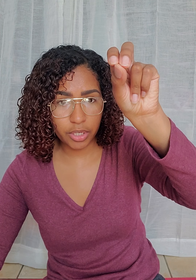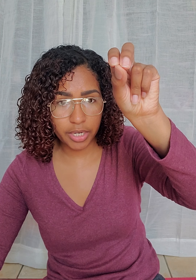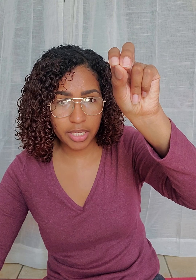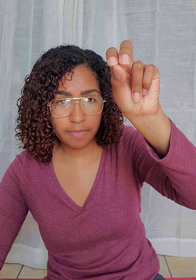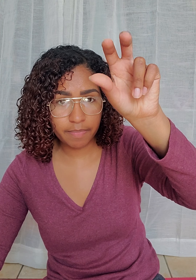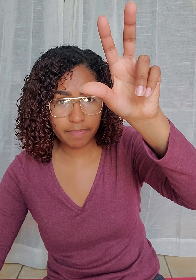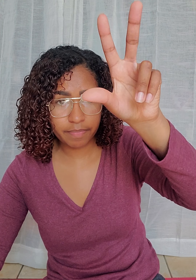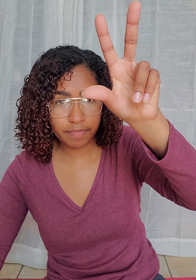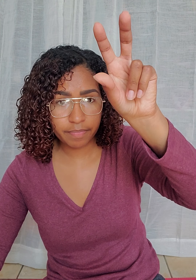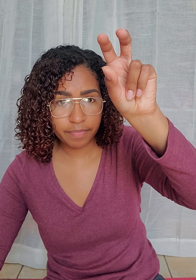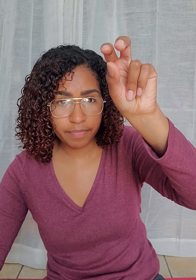30,